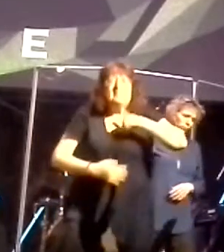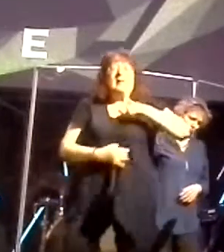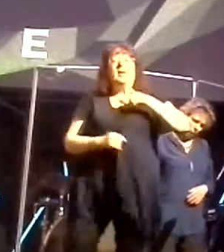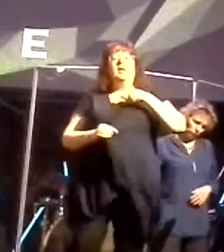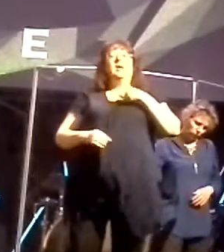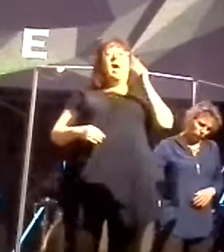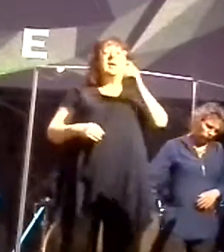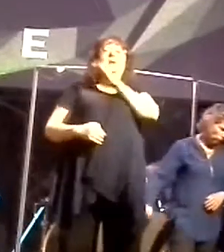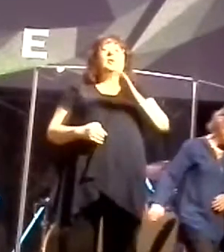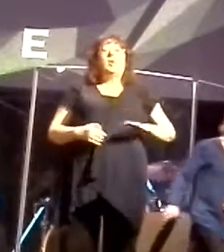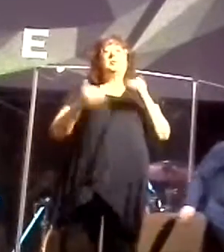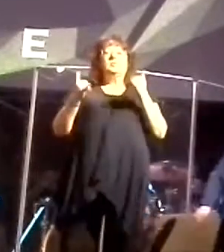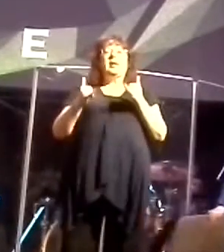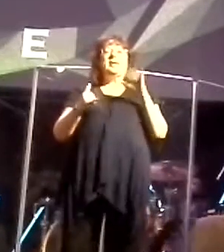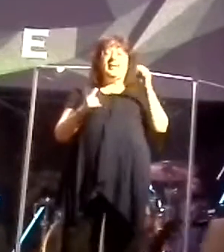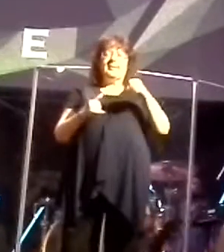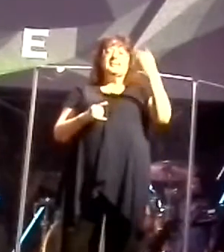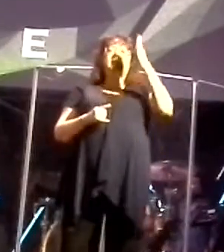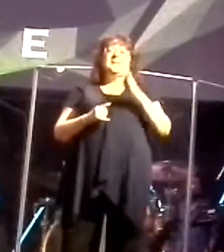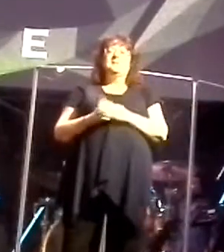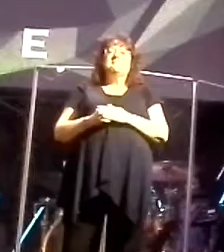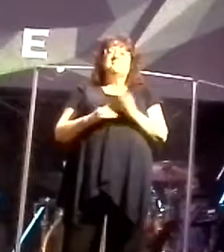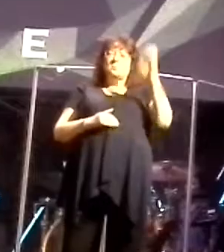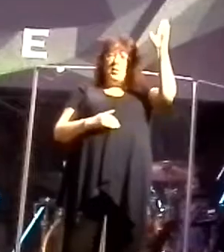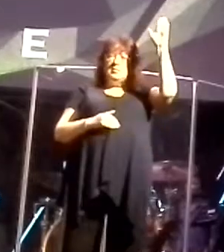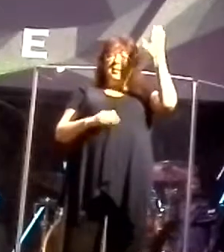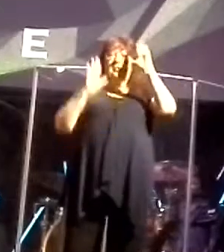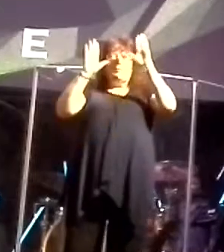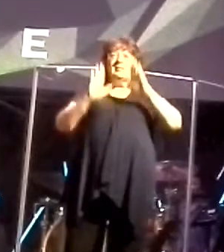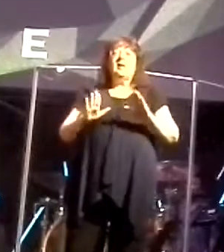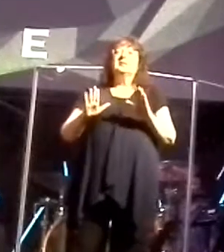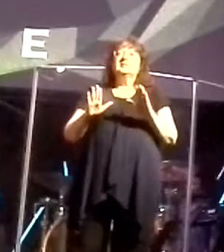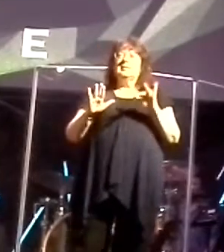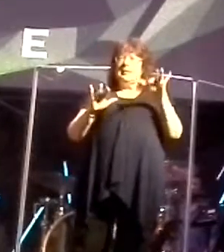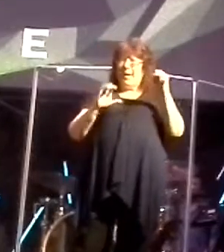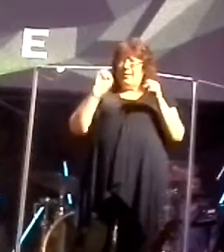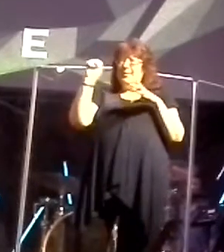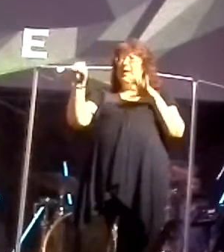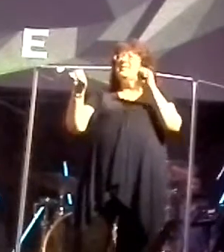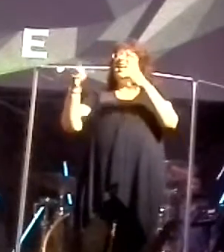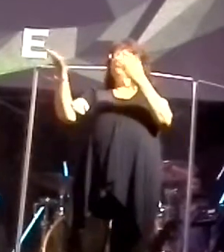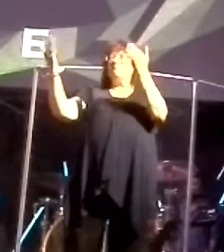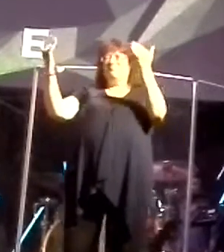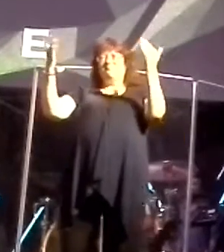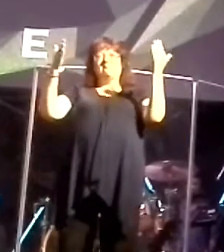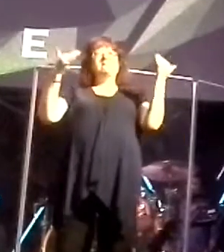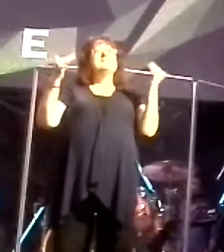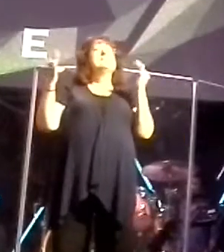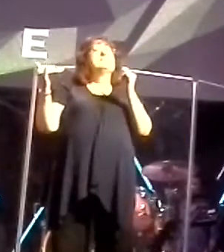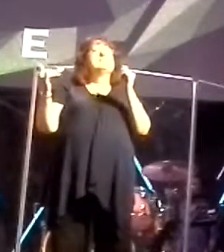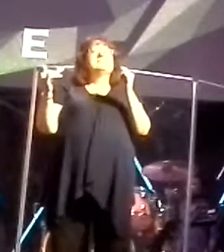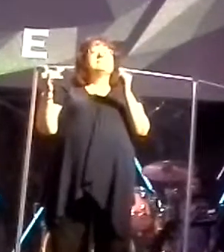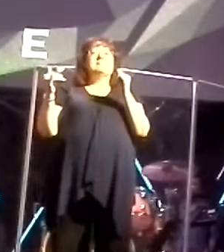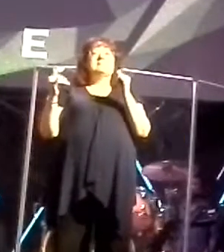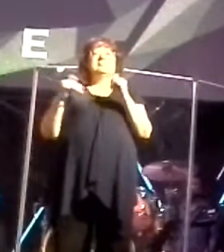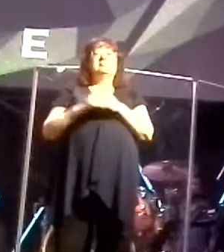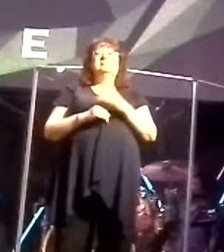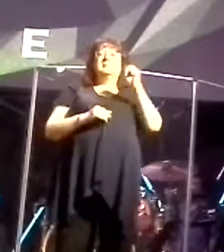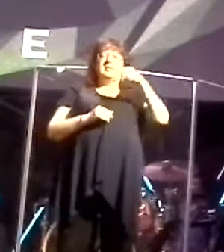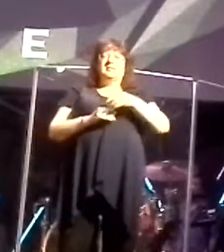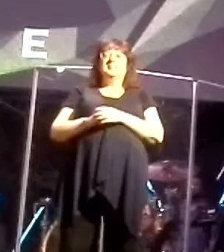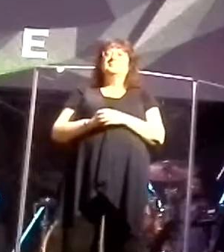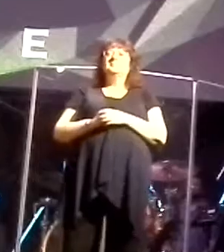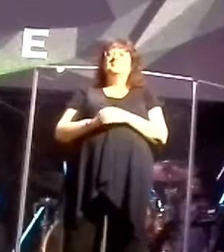me. I need Christ today. Yes, God." Just raise them up. Fantastic. Yes and yes and yes. Come on, keep raising. Anyone else from this section?